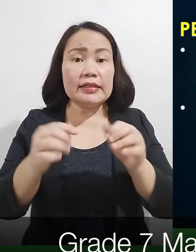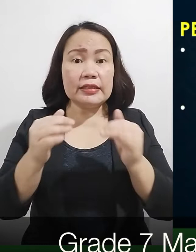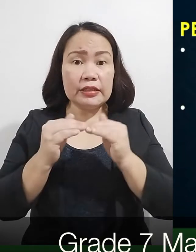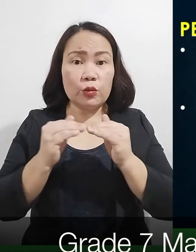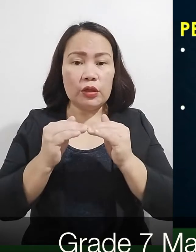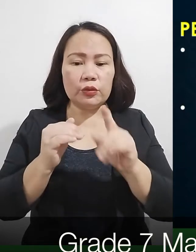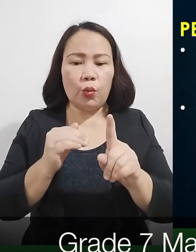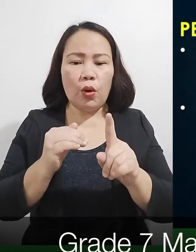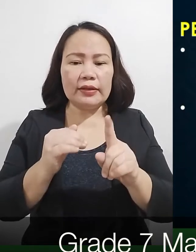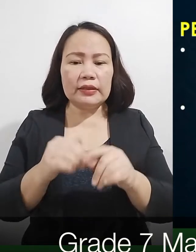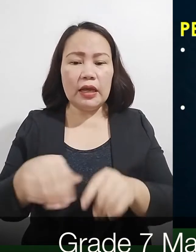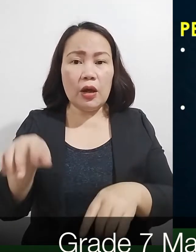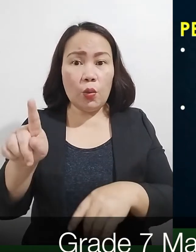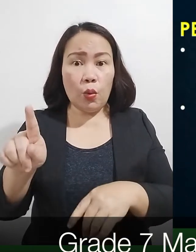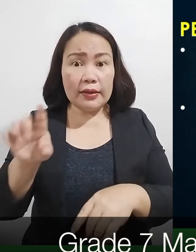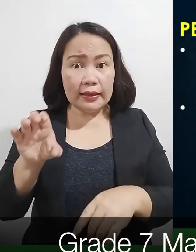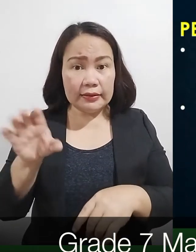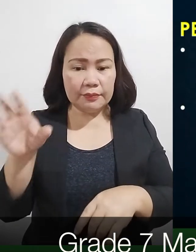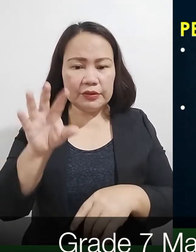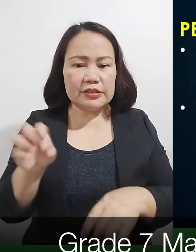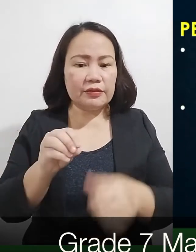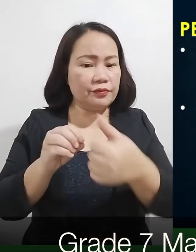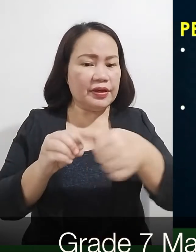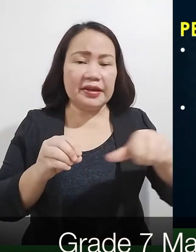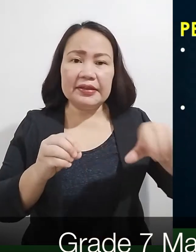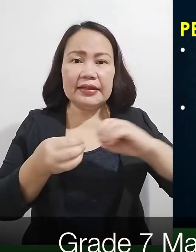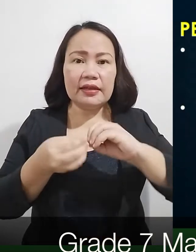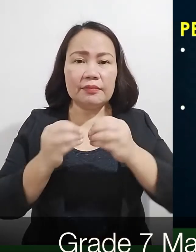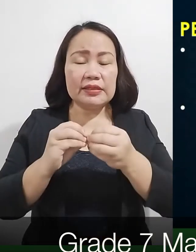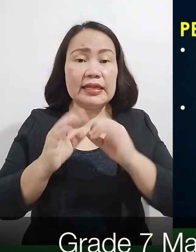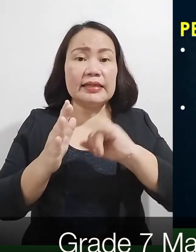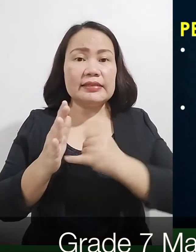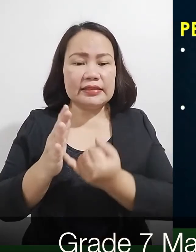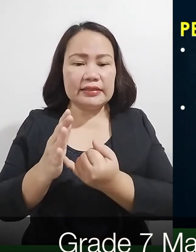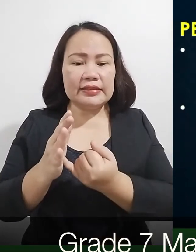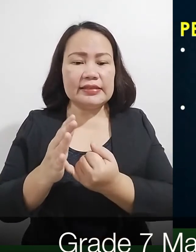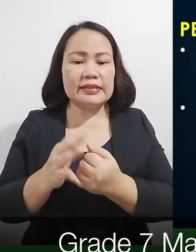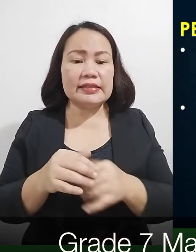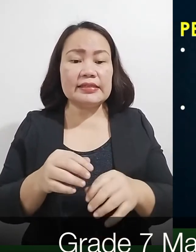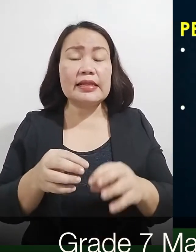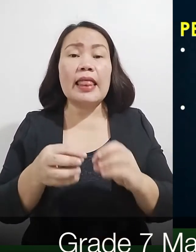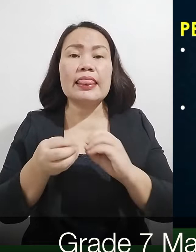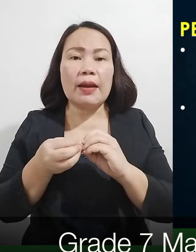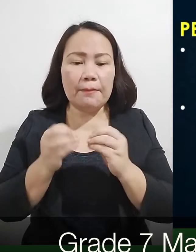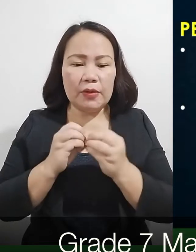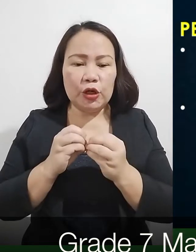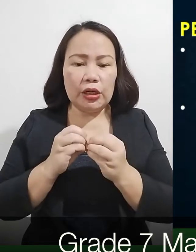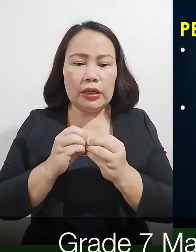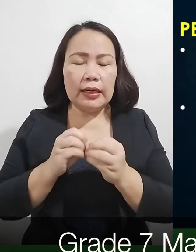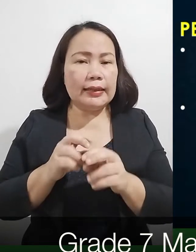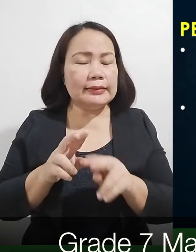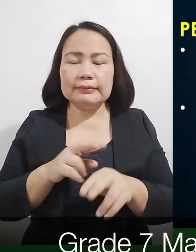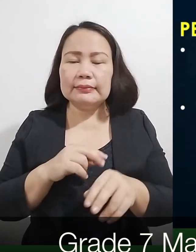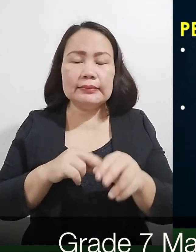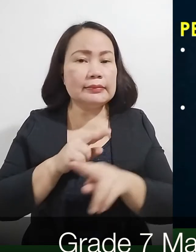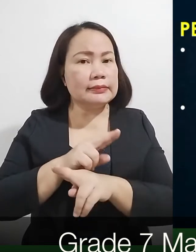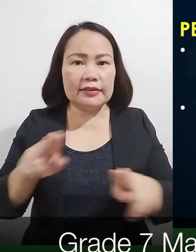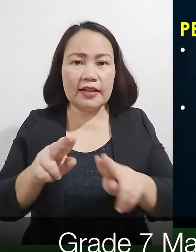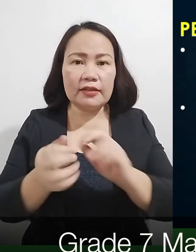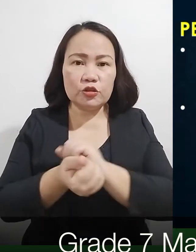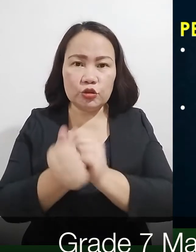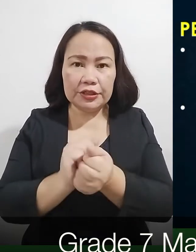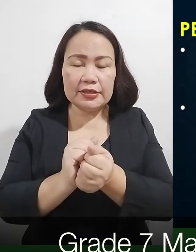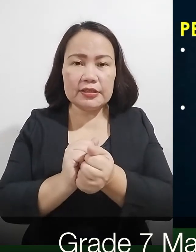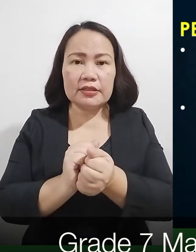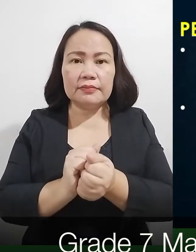Now, 100% of any number is just the number. So, meaning, unchanged,